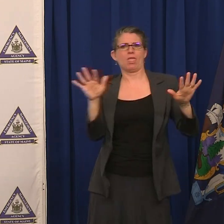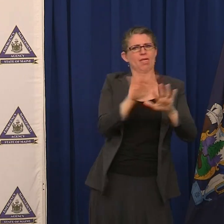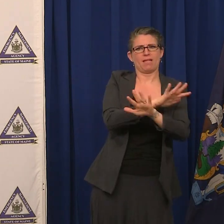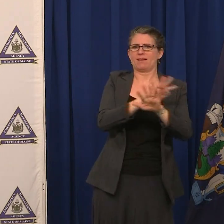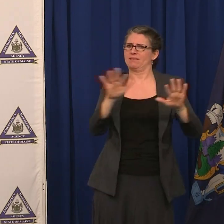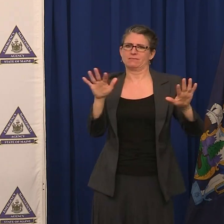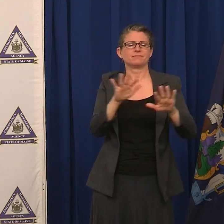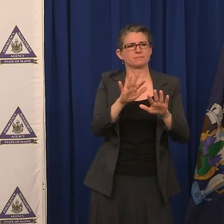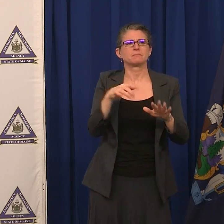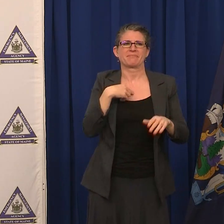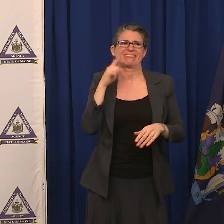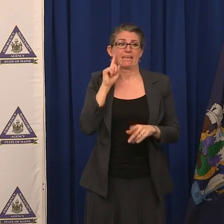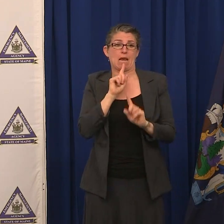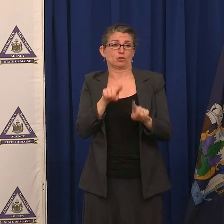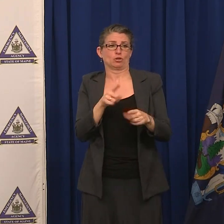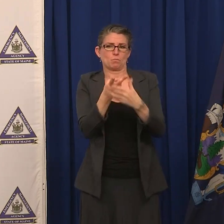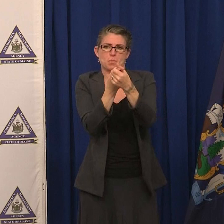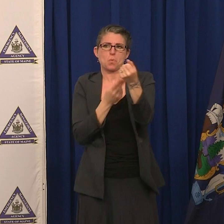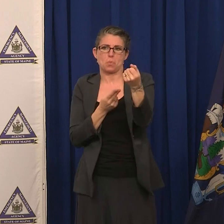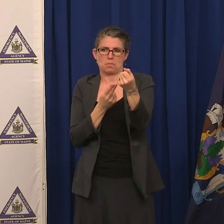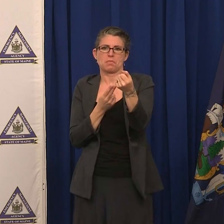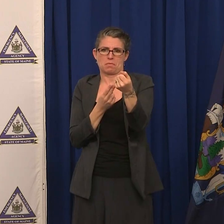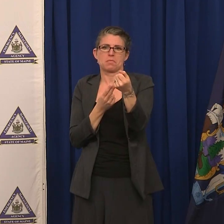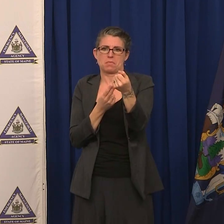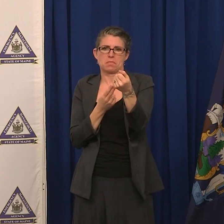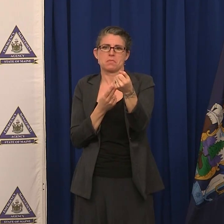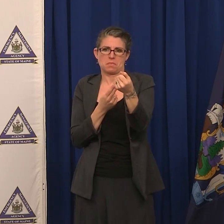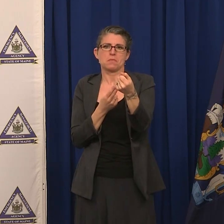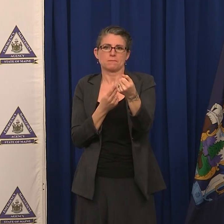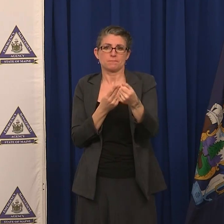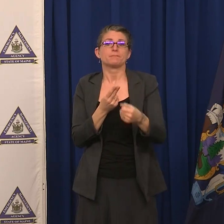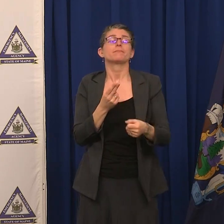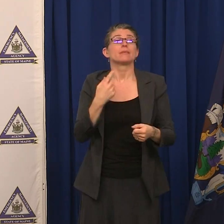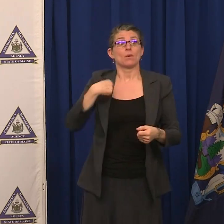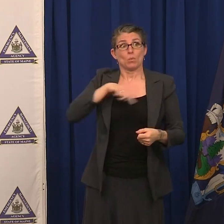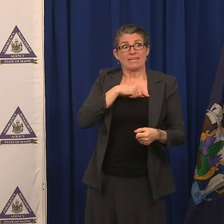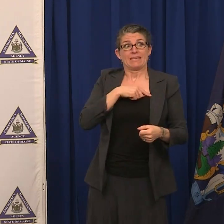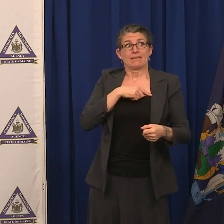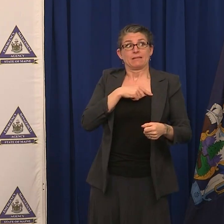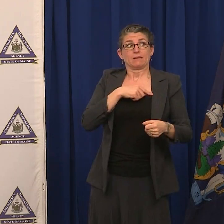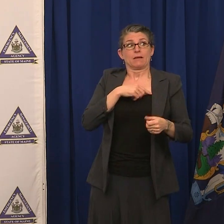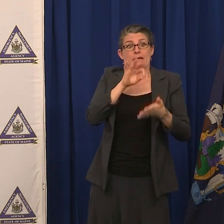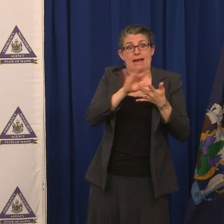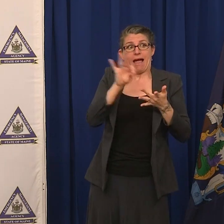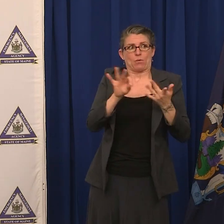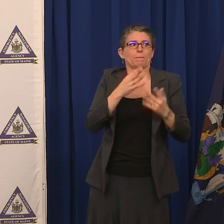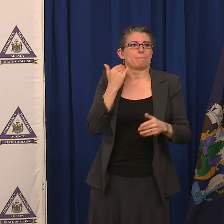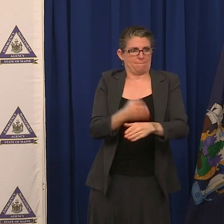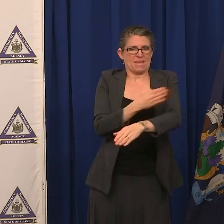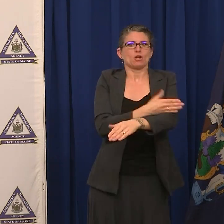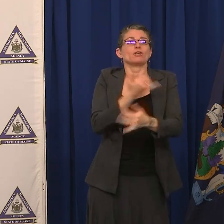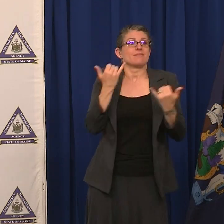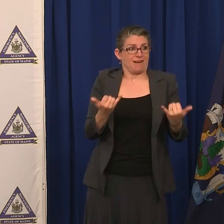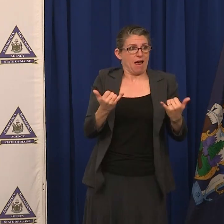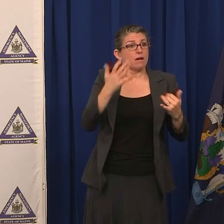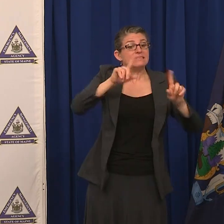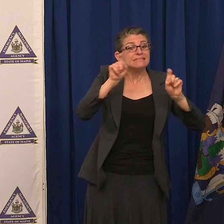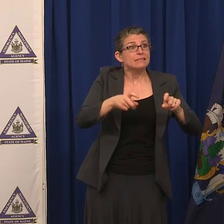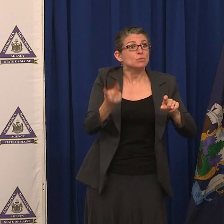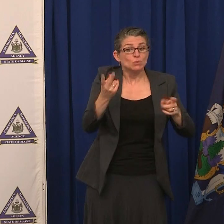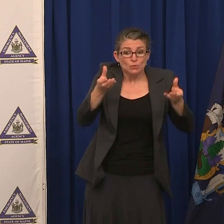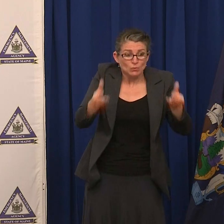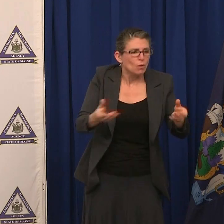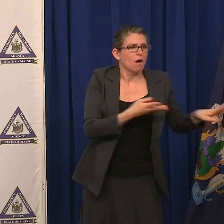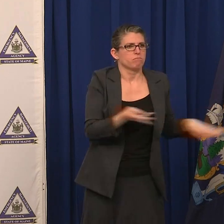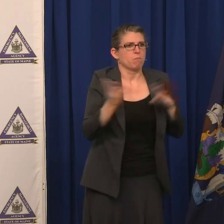know that testing has increased significantly. We anticipate it increasing more. We also, at the